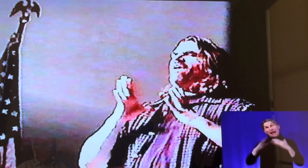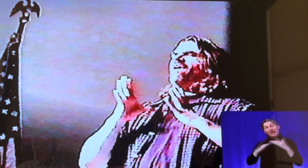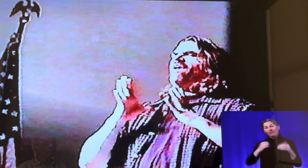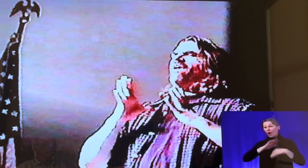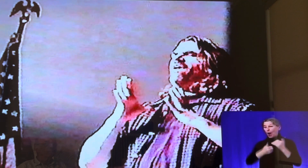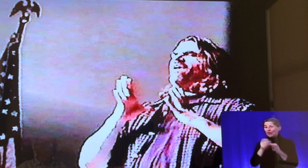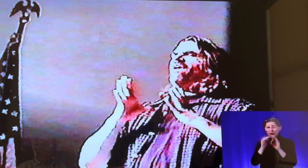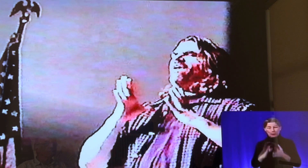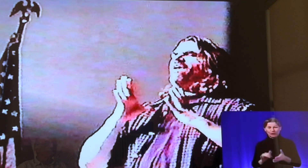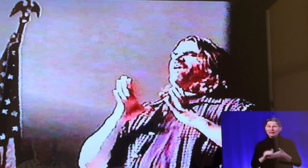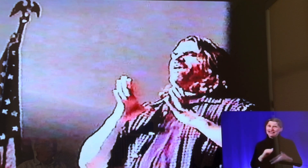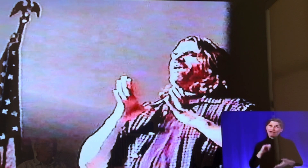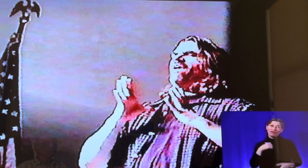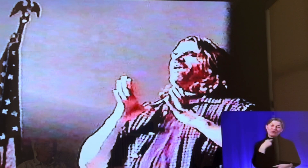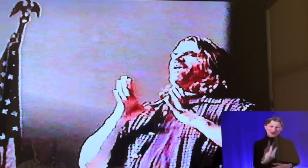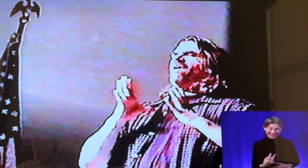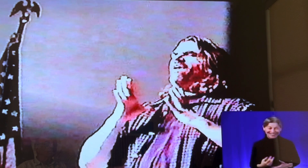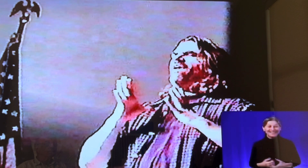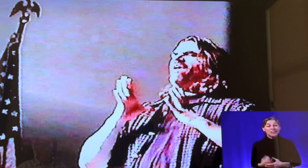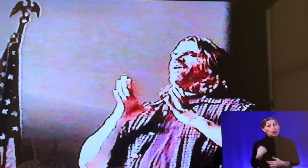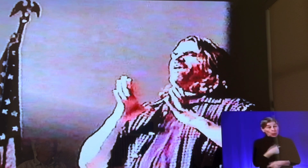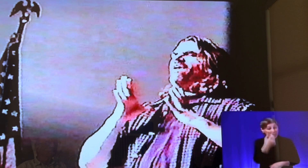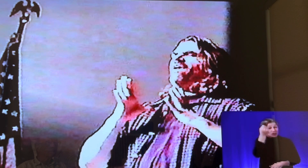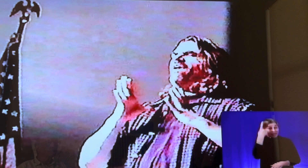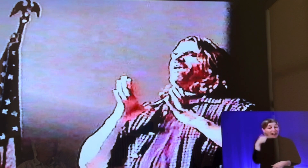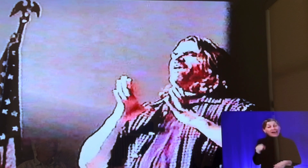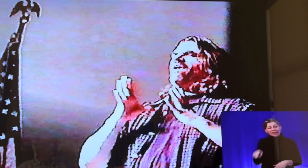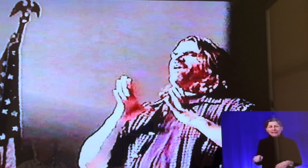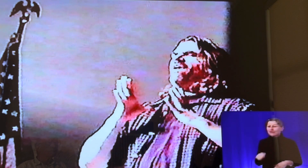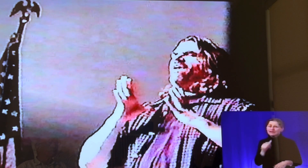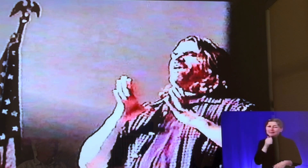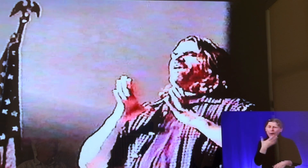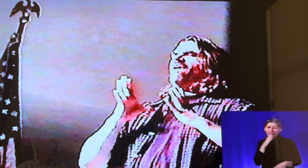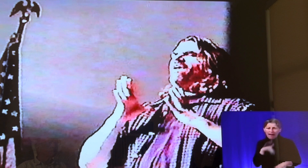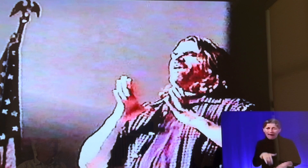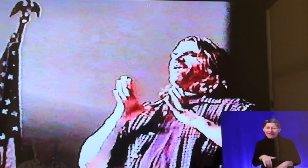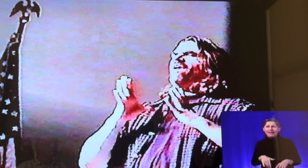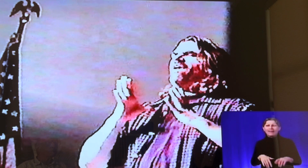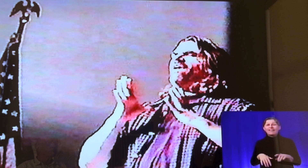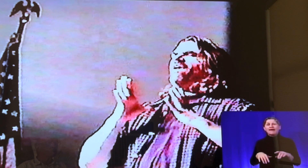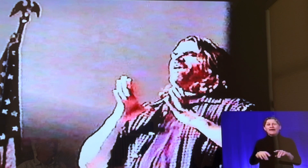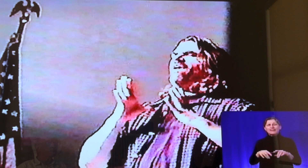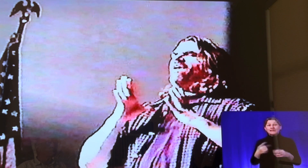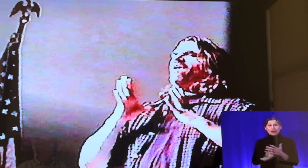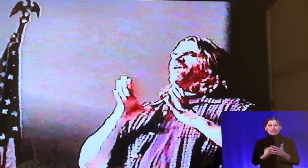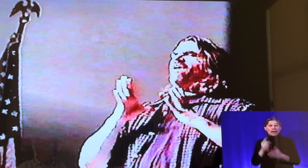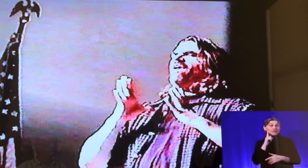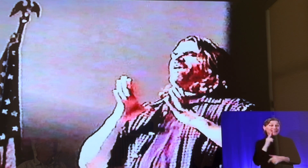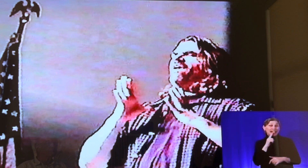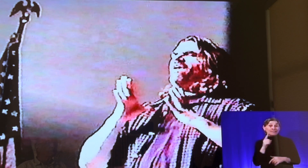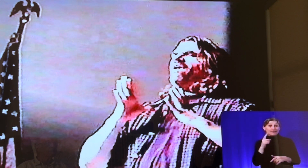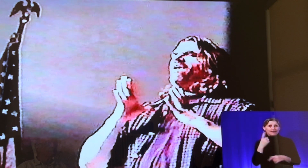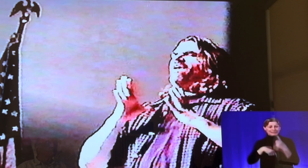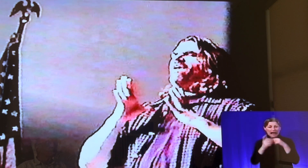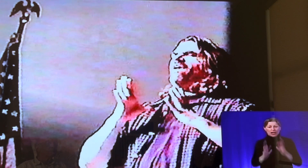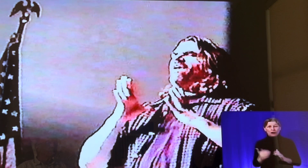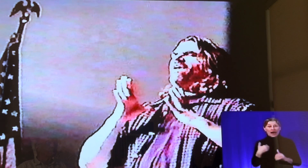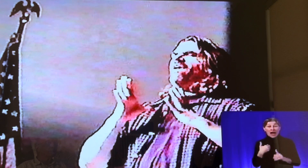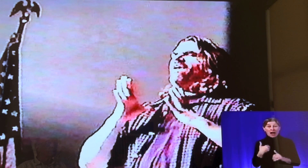voicing. We understand this one. It's not as bad as when a deaf signer is having a conversation back and forth, but